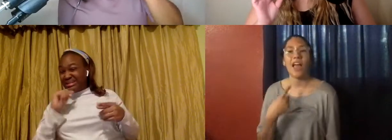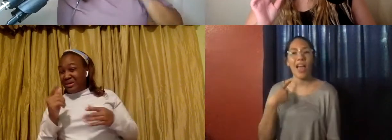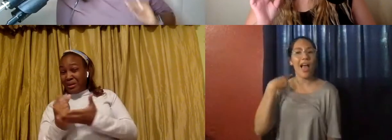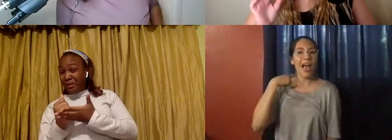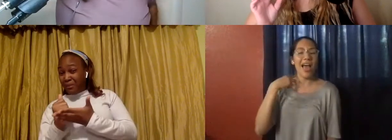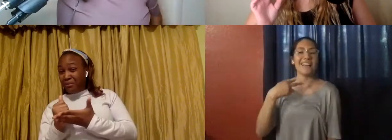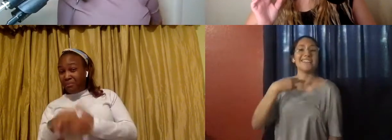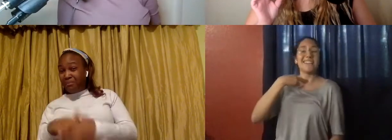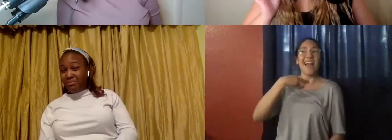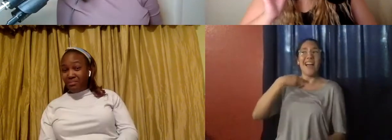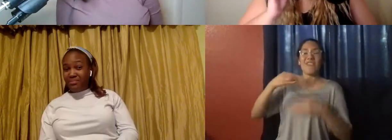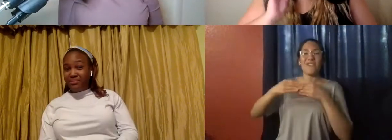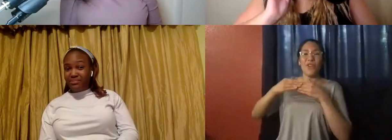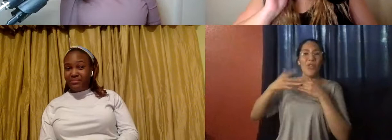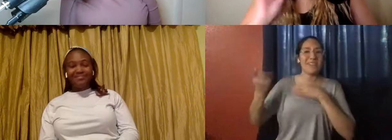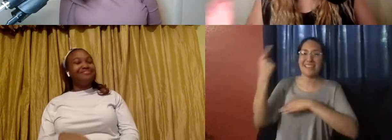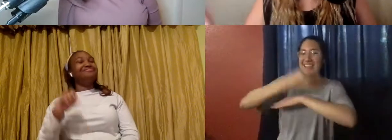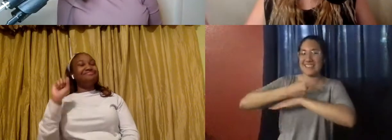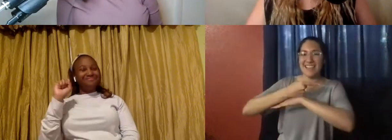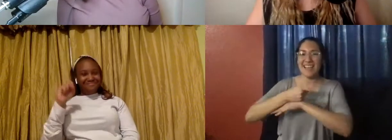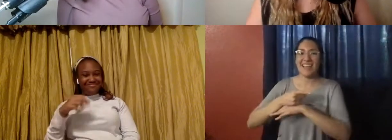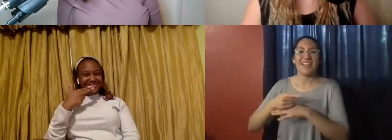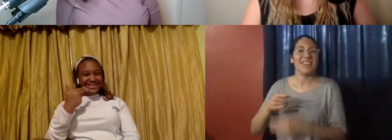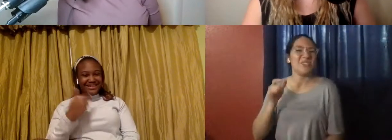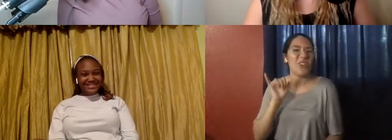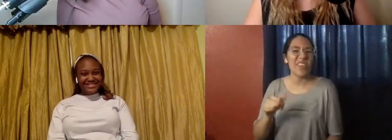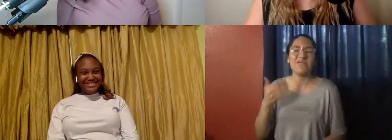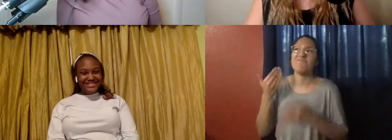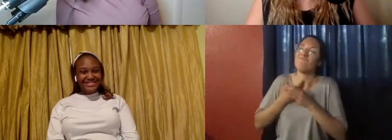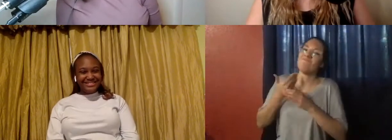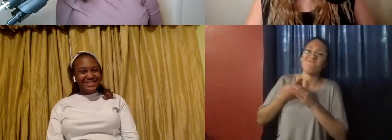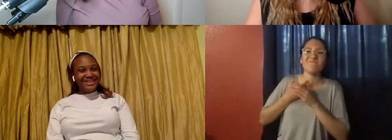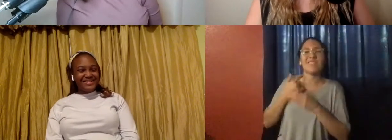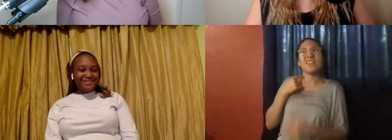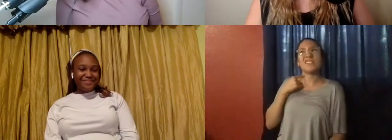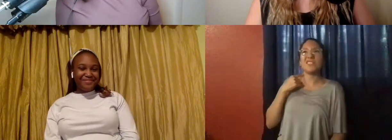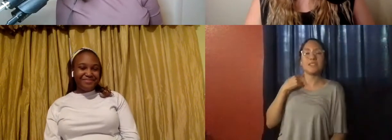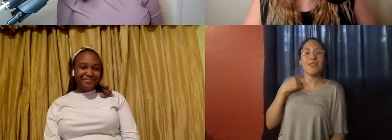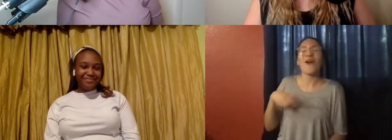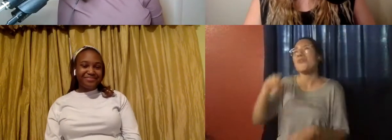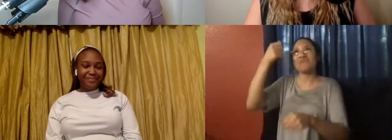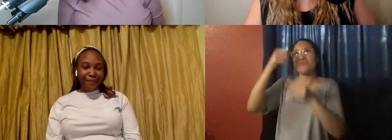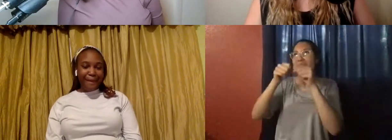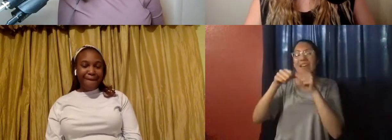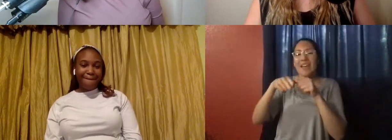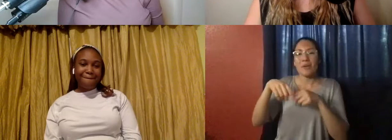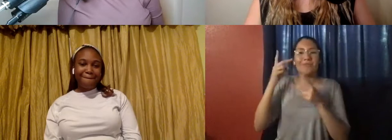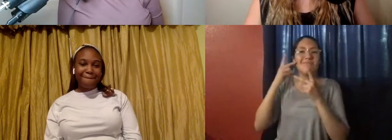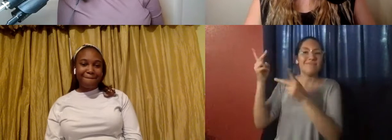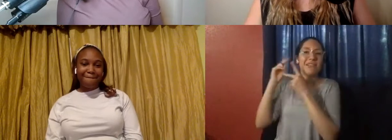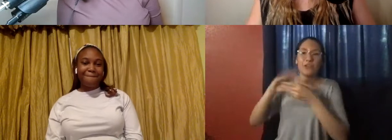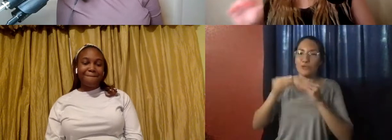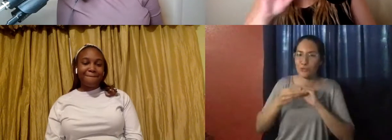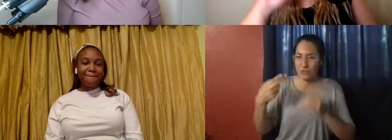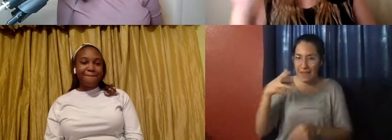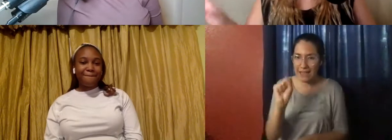for the rest of the day. You know, that irritating, like, oh, and this reminds me of this story from high school. I was in this journalism